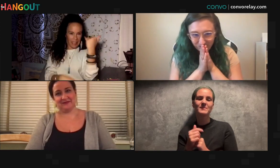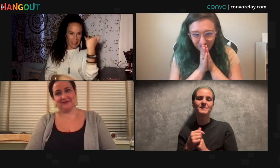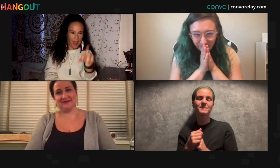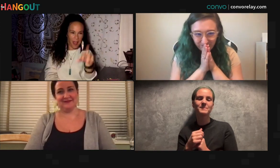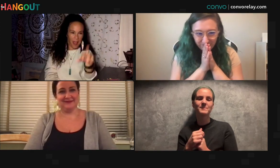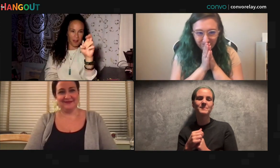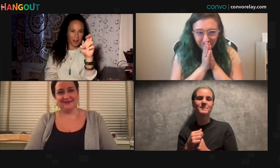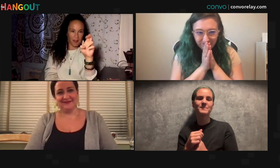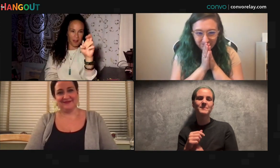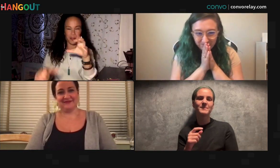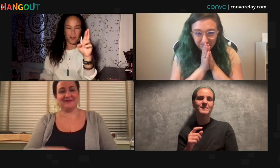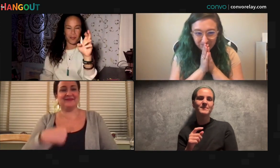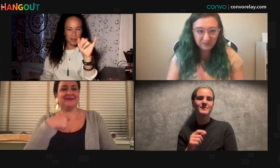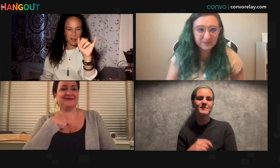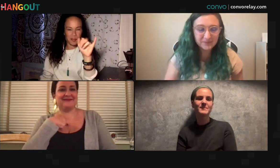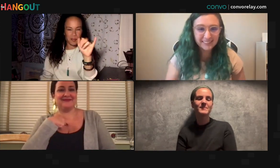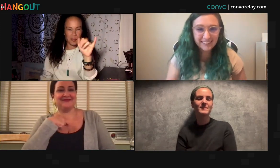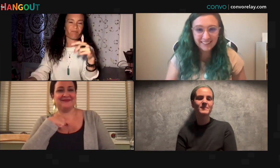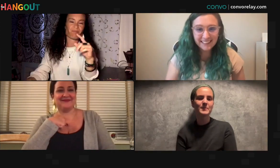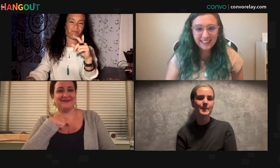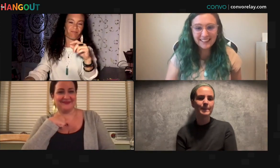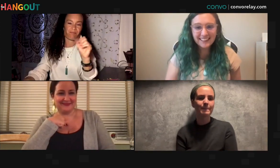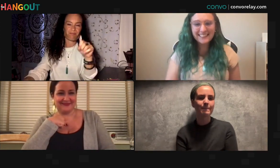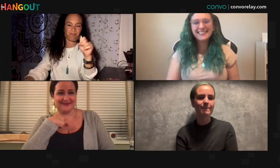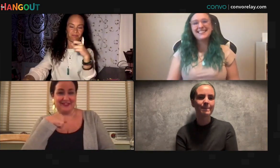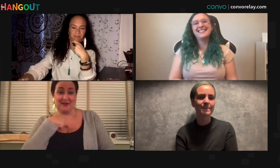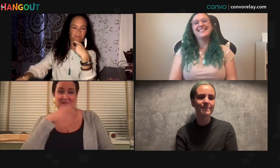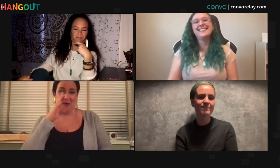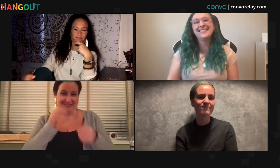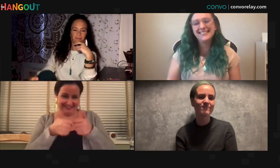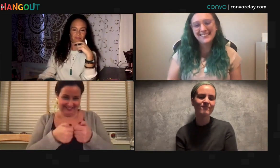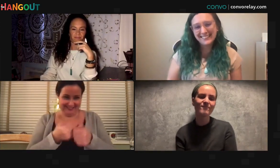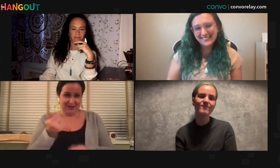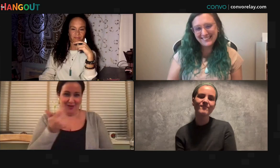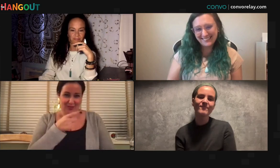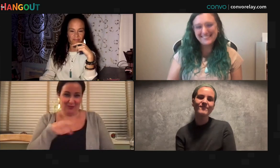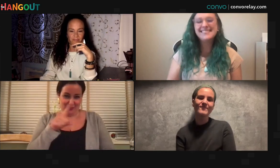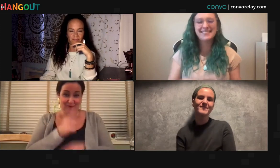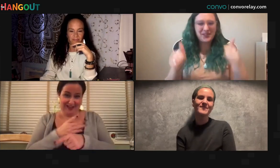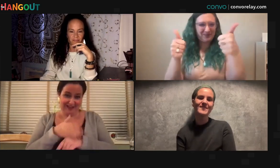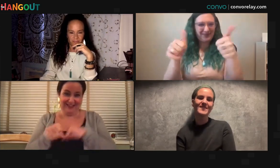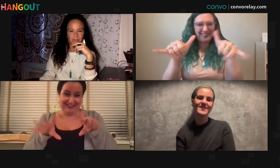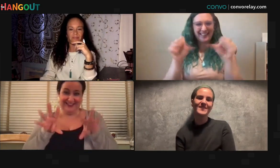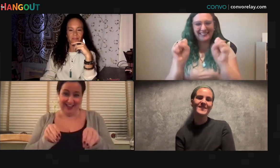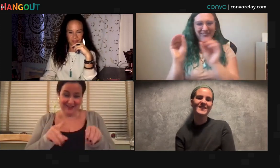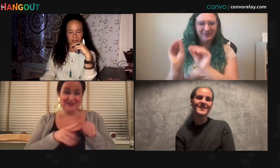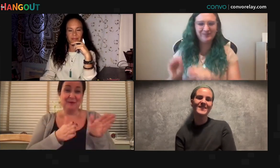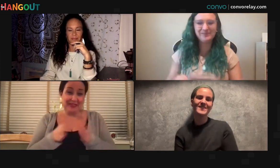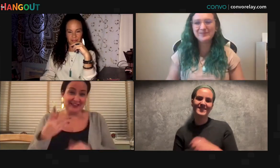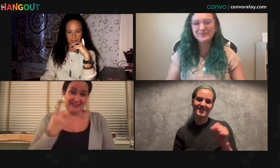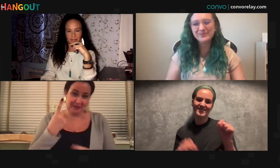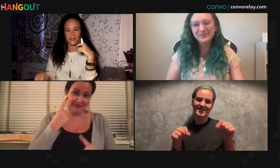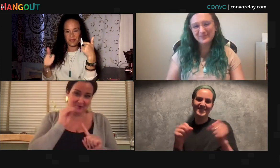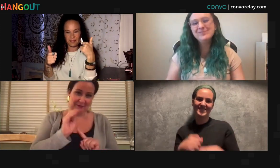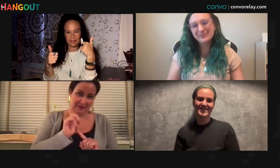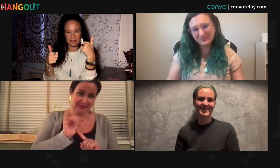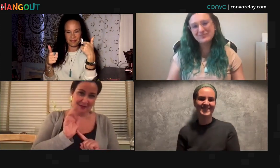um, and there's a bunch of others, Reiki as well, but please reach out. This